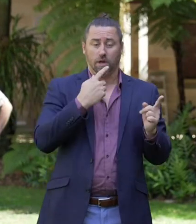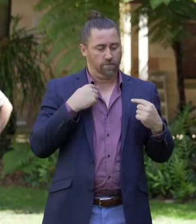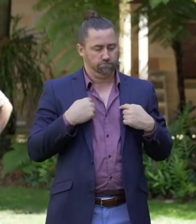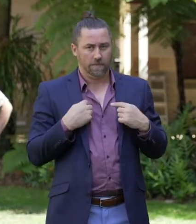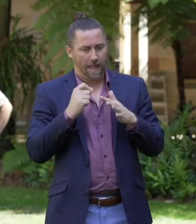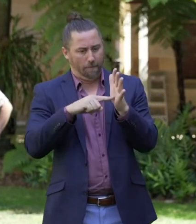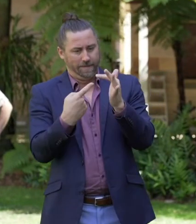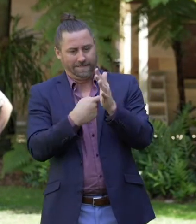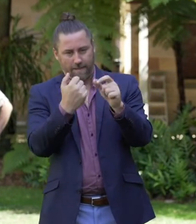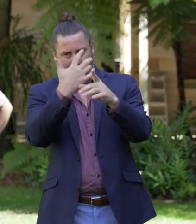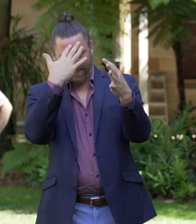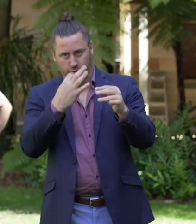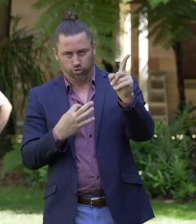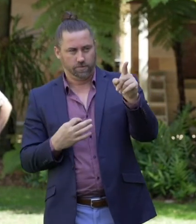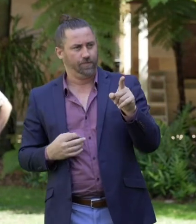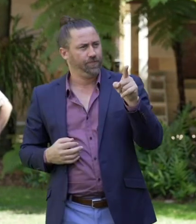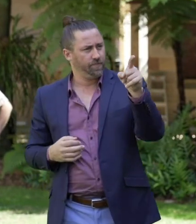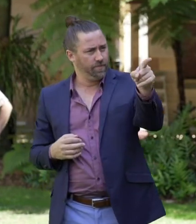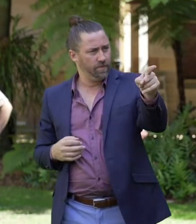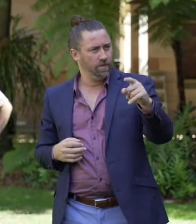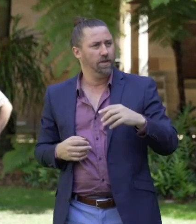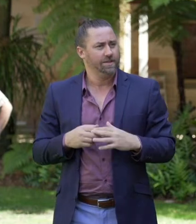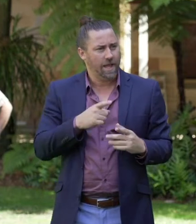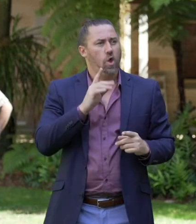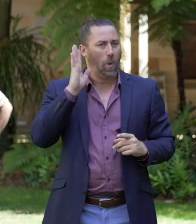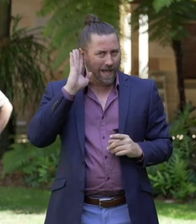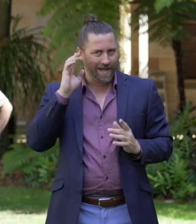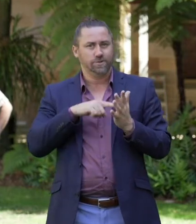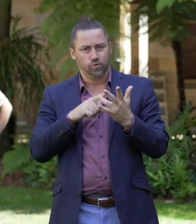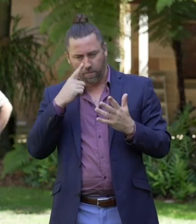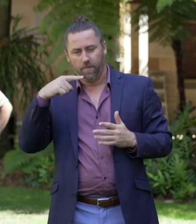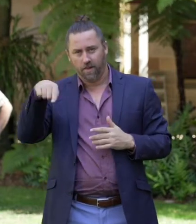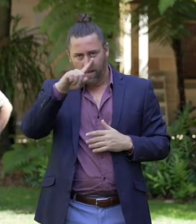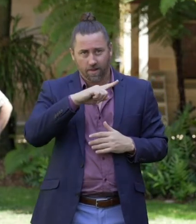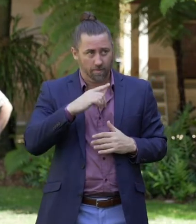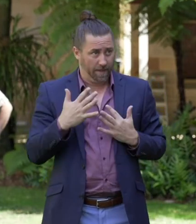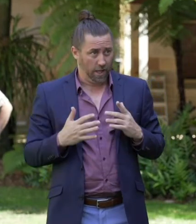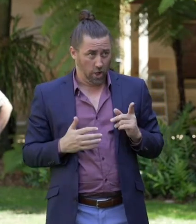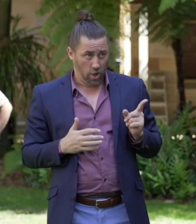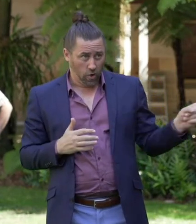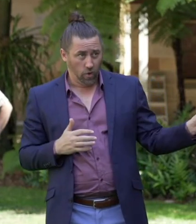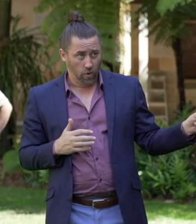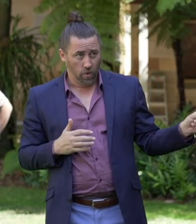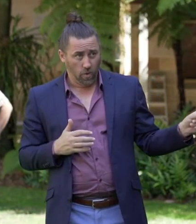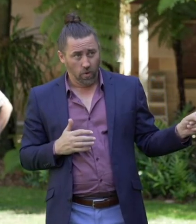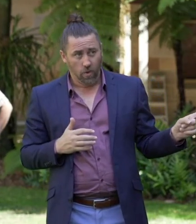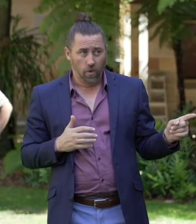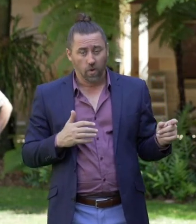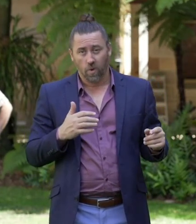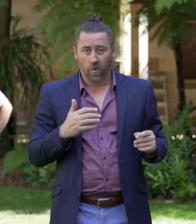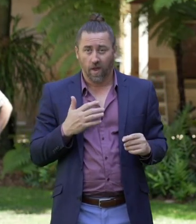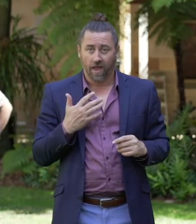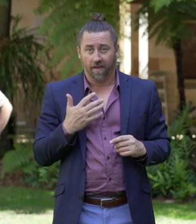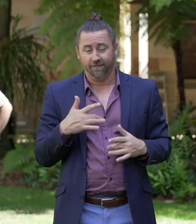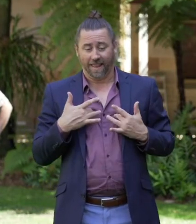Coaldrake. You say you were listening to people. Yes. Is that a concession that it was part of the